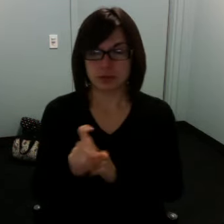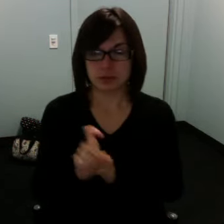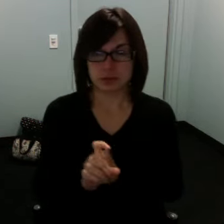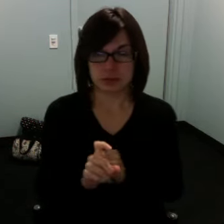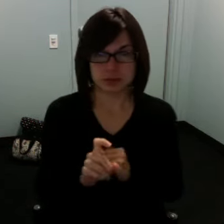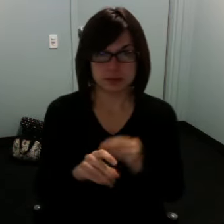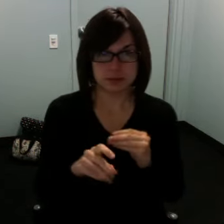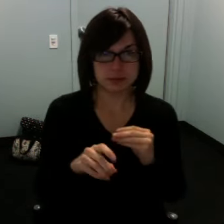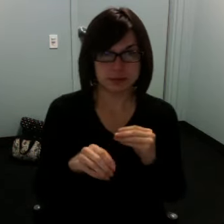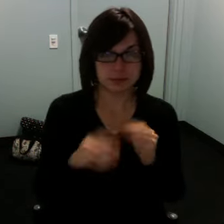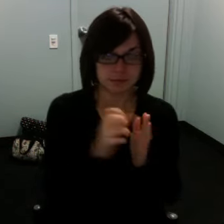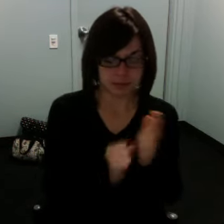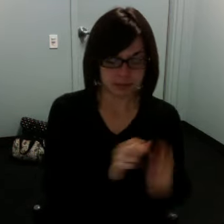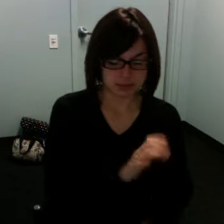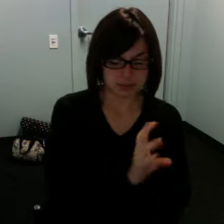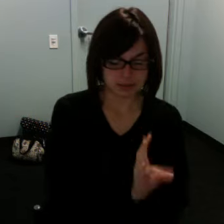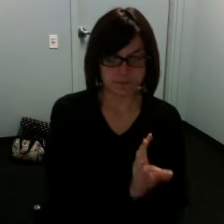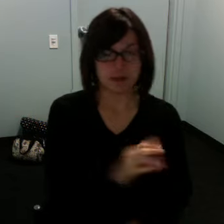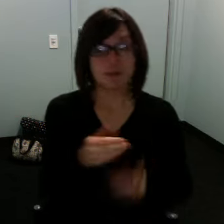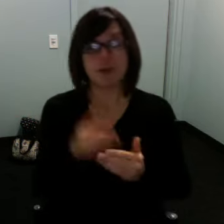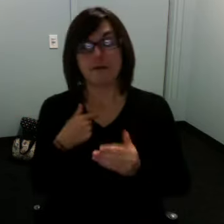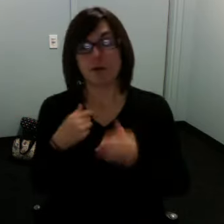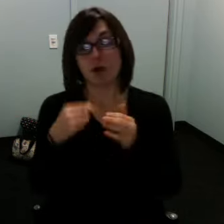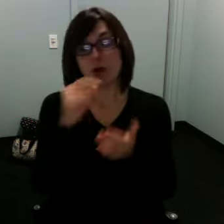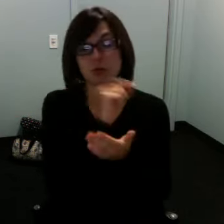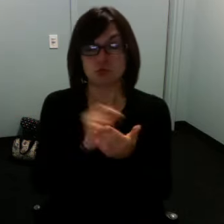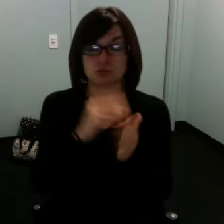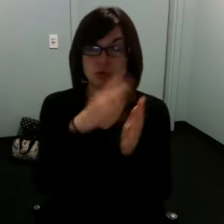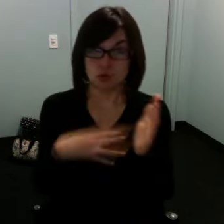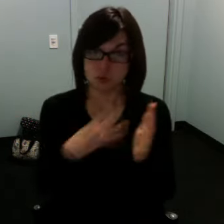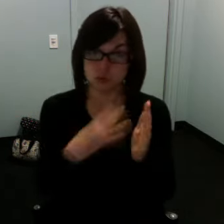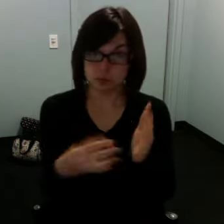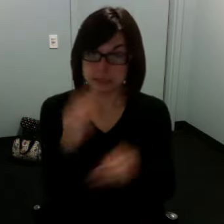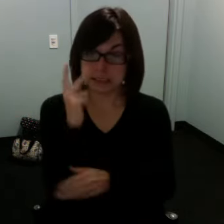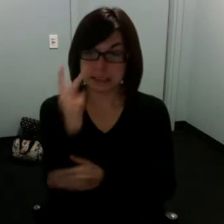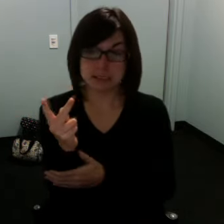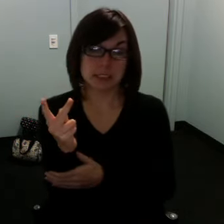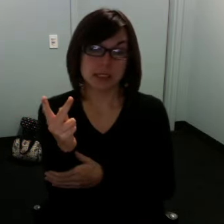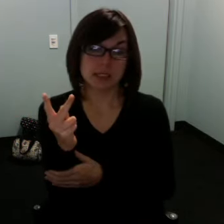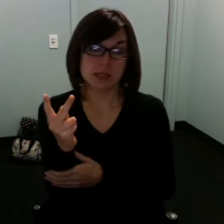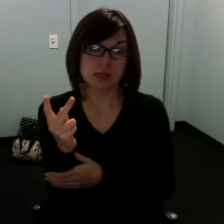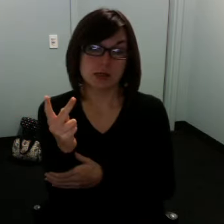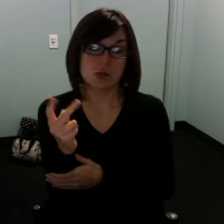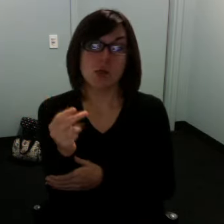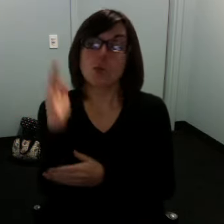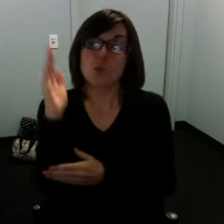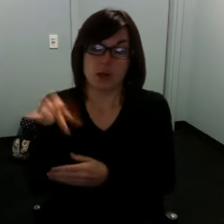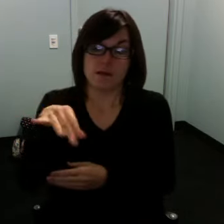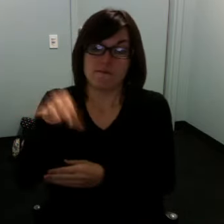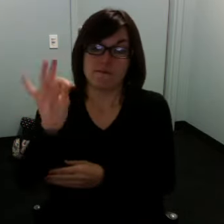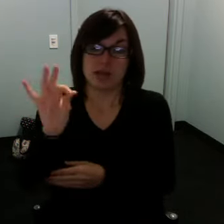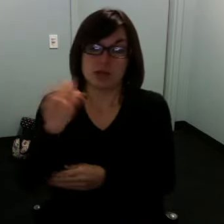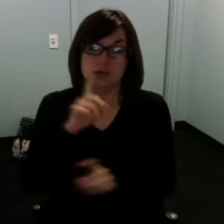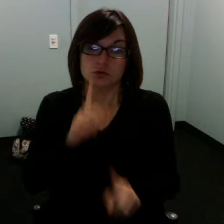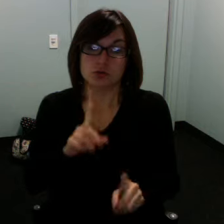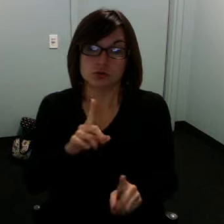before I draw the graphs, notice that we're guaranteed to find a solution based on the equations we were given. Now